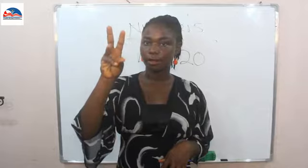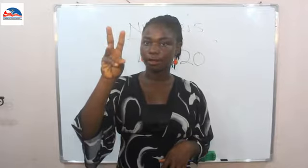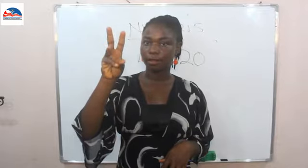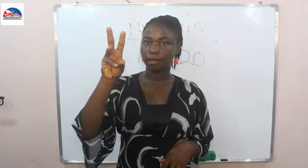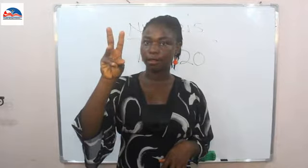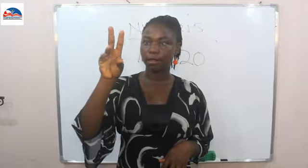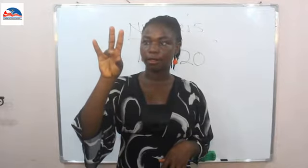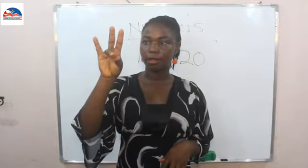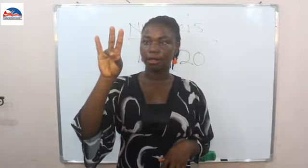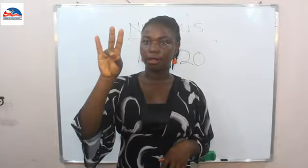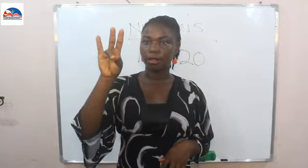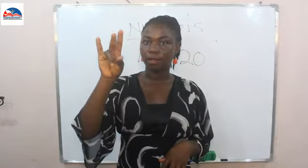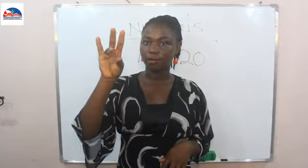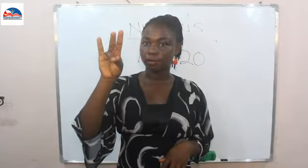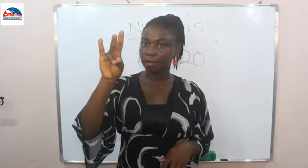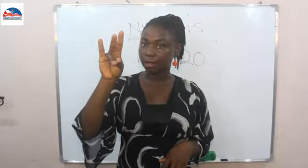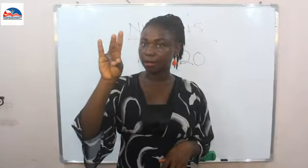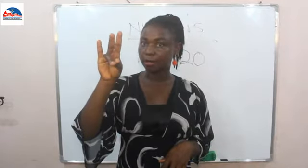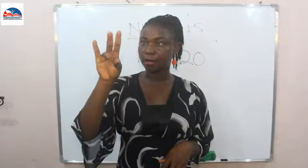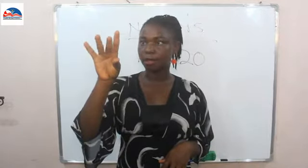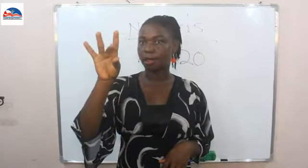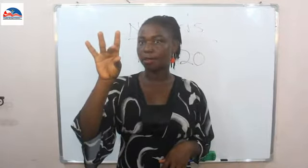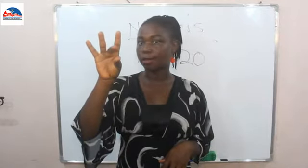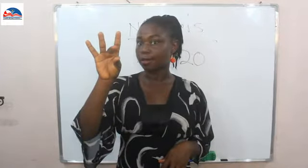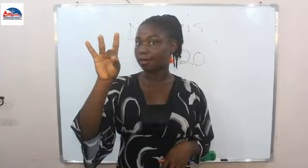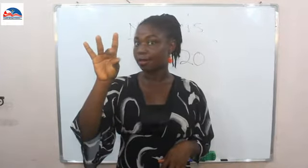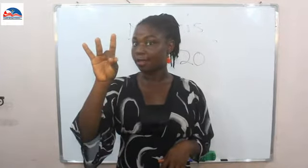16, 17, 18,